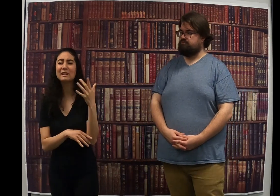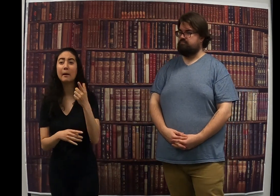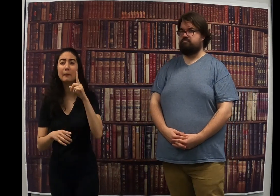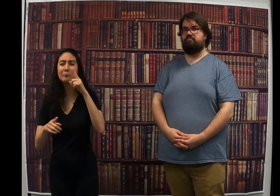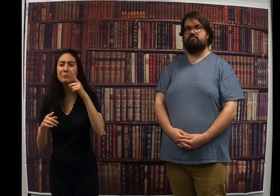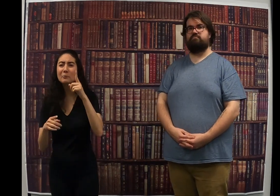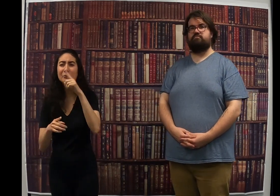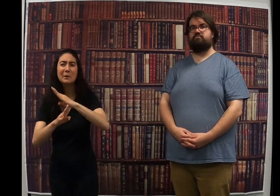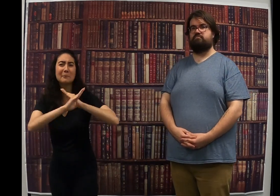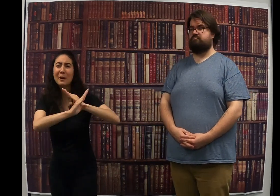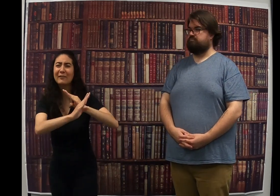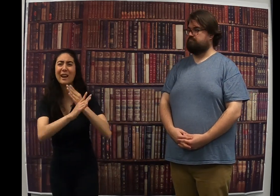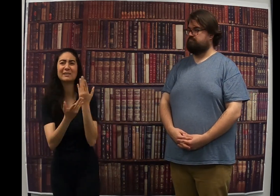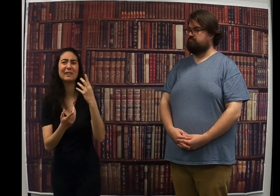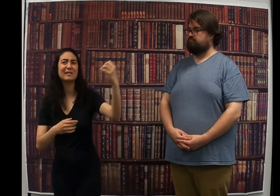the place.